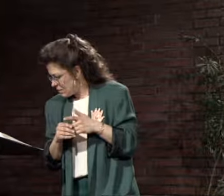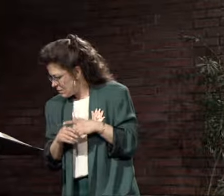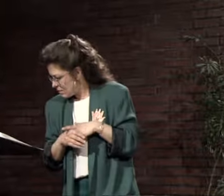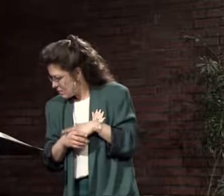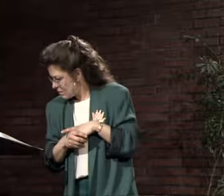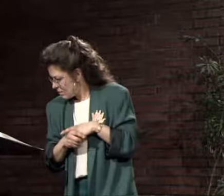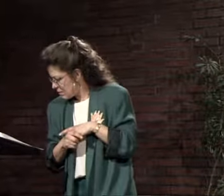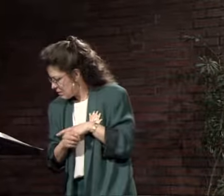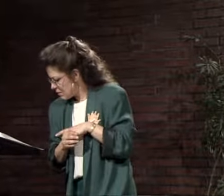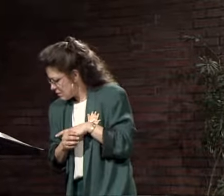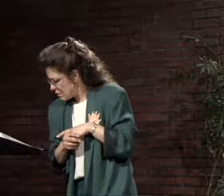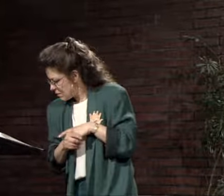question. No, I don't like that one.